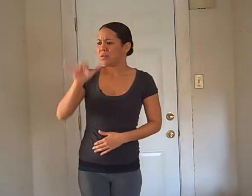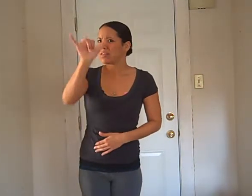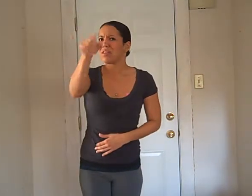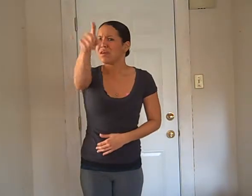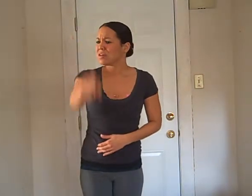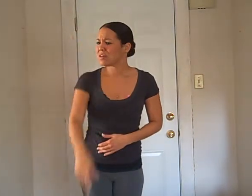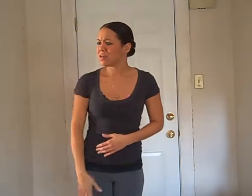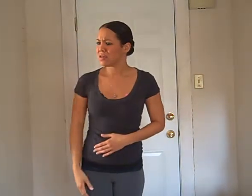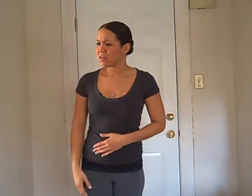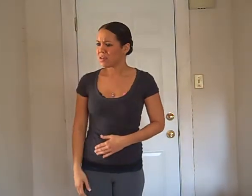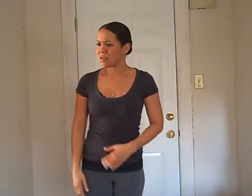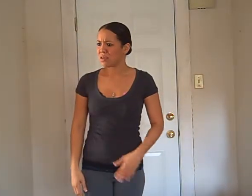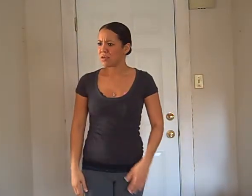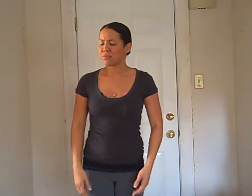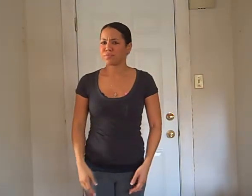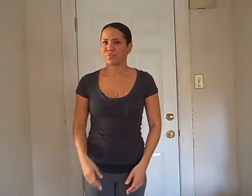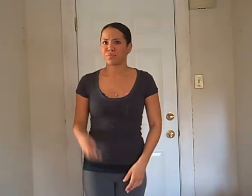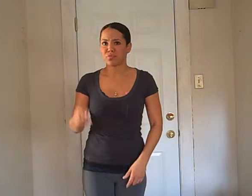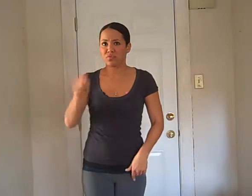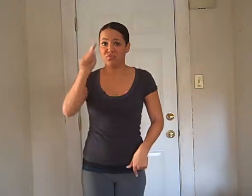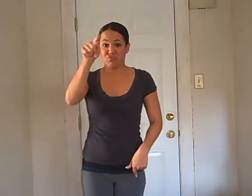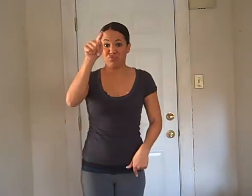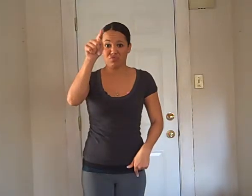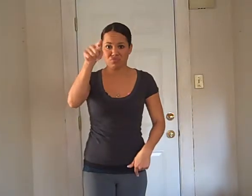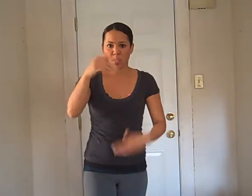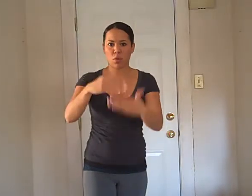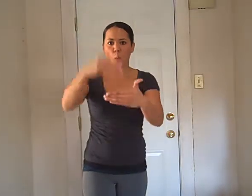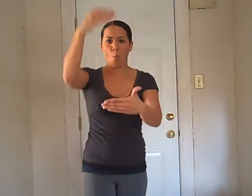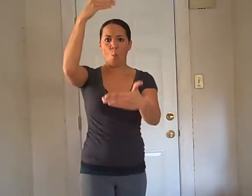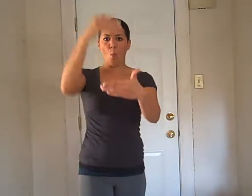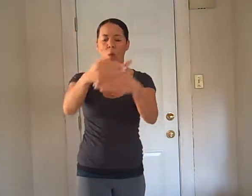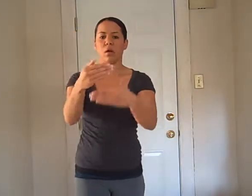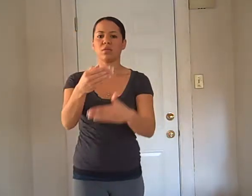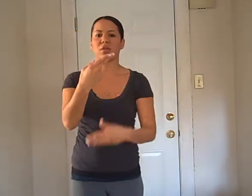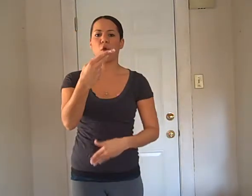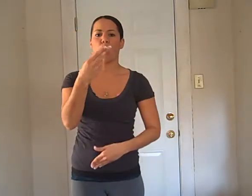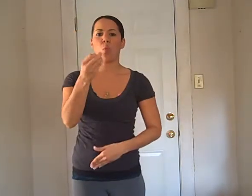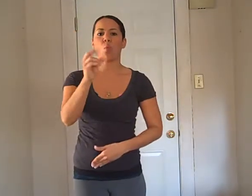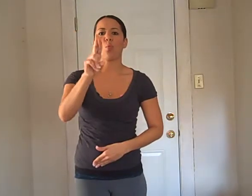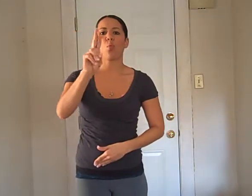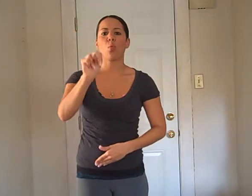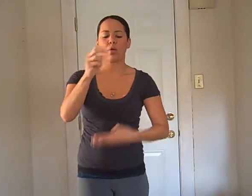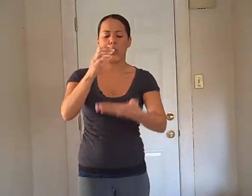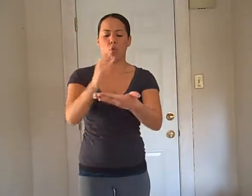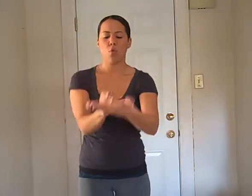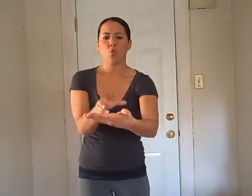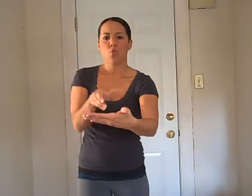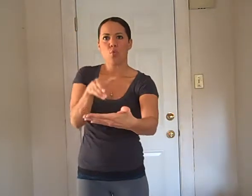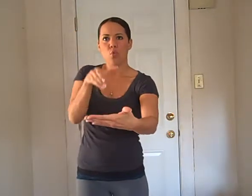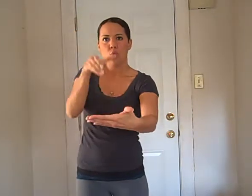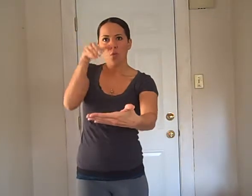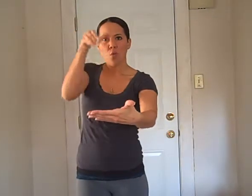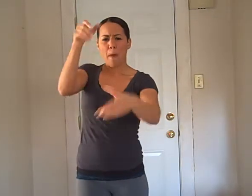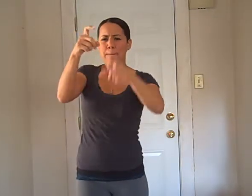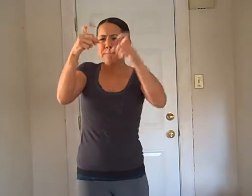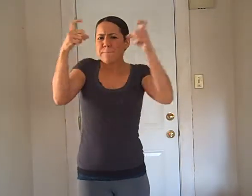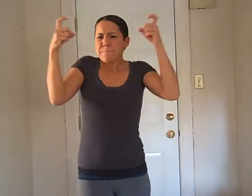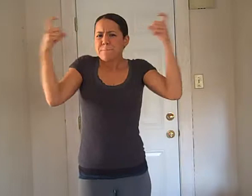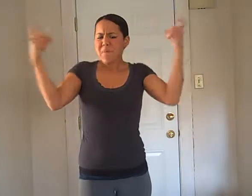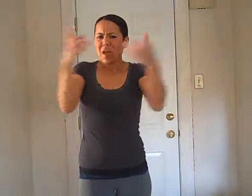that? She was pointing at an enormous grey spiral horn, not unlike that of a unicorn, which had been mounted on the